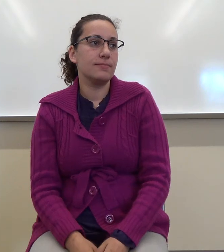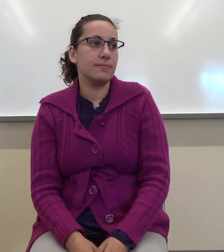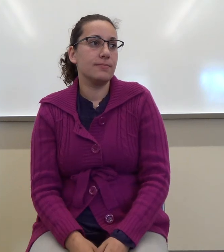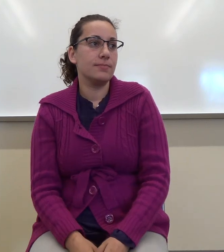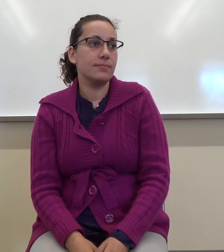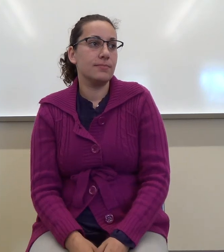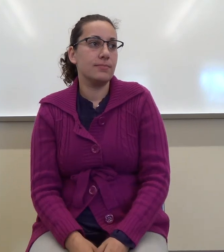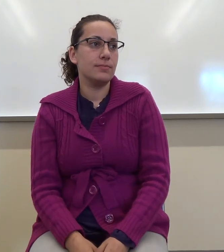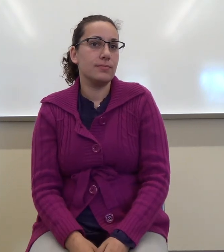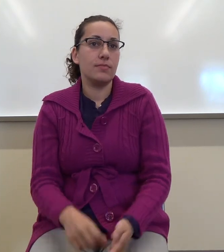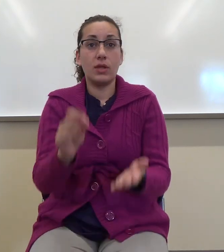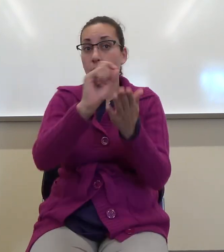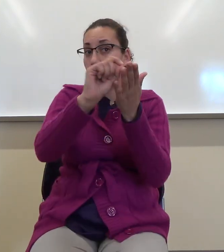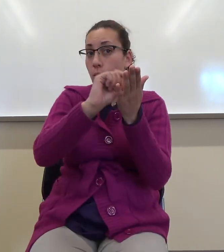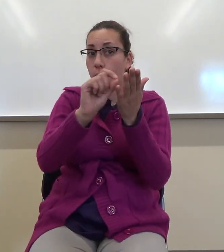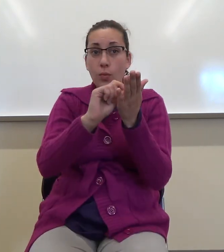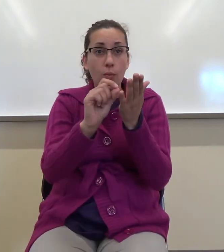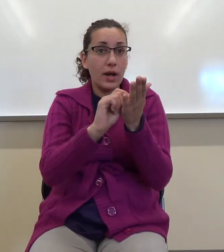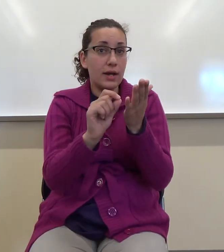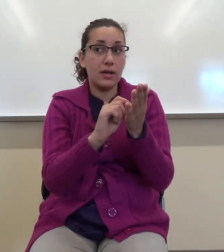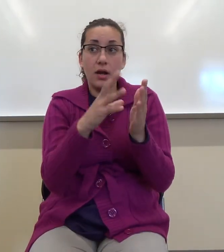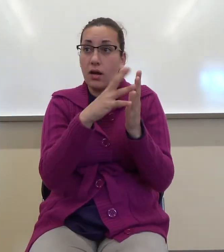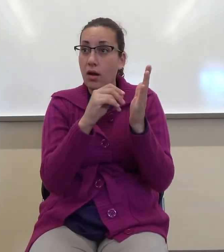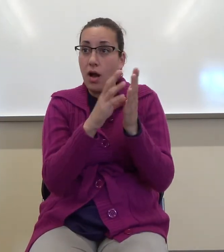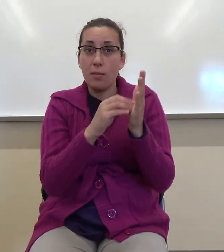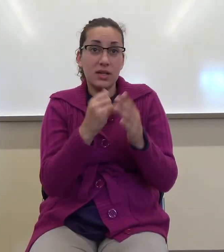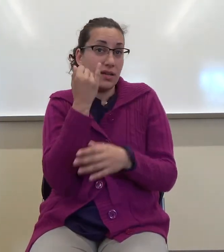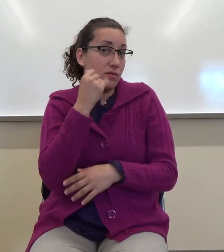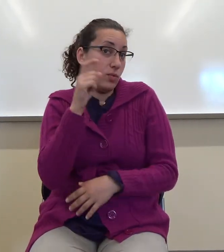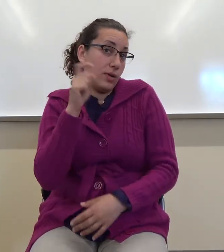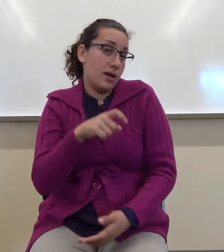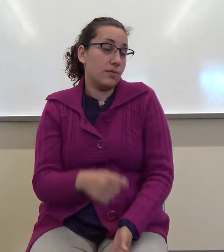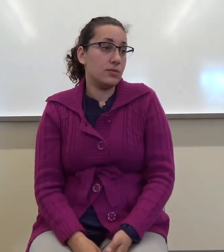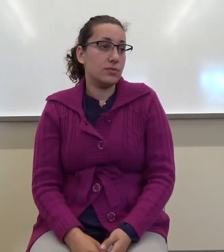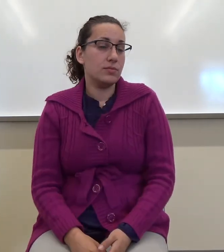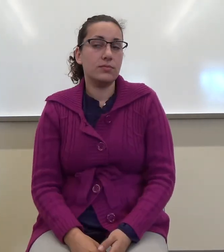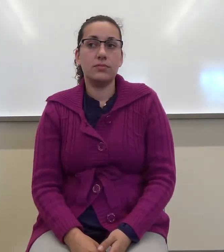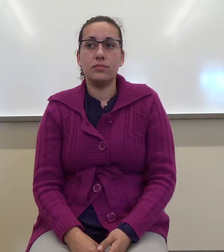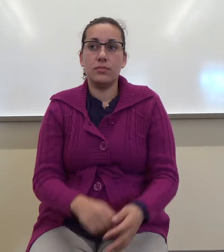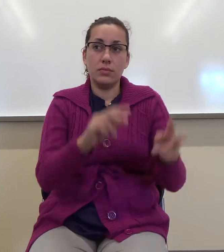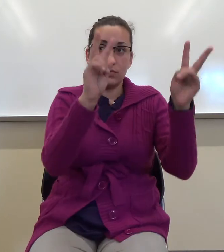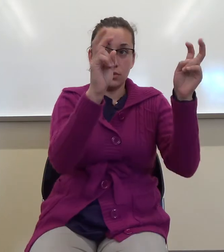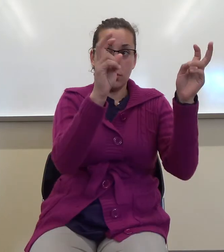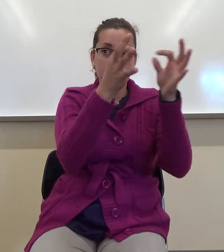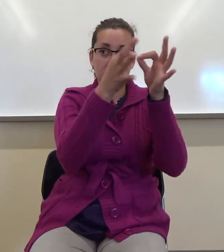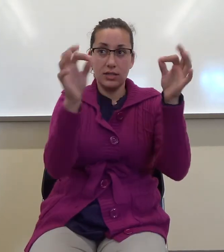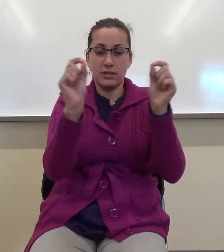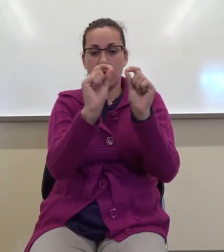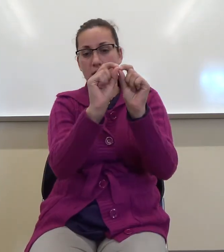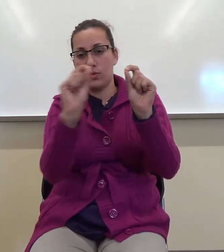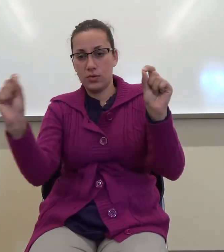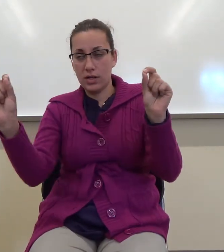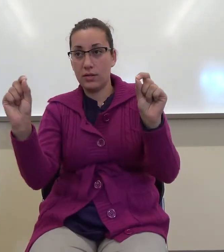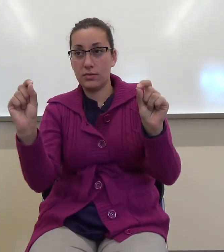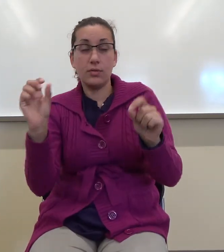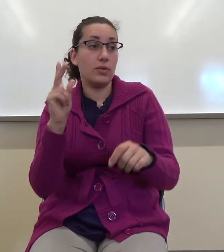them down if you have to, and then underline the topic sentence. Does that make sense?